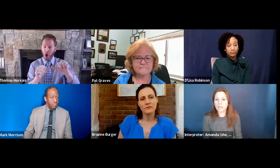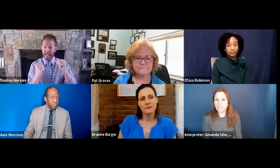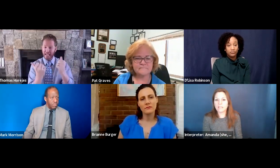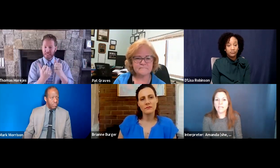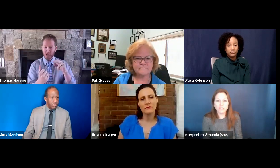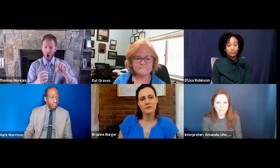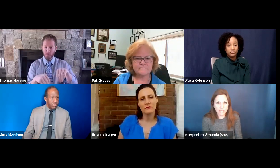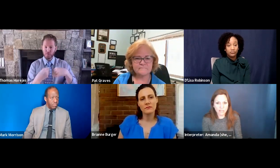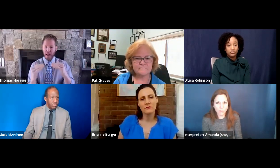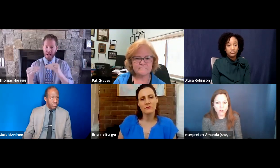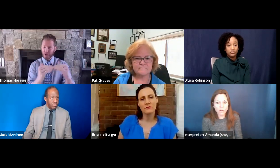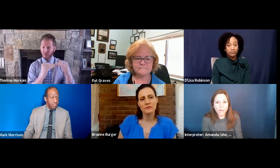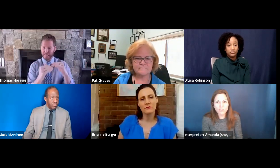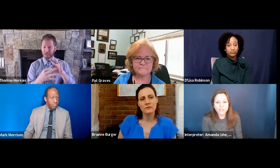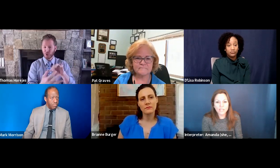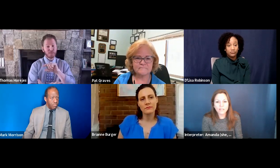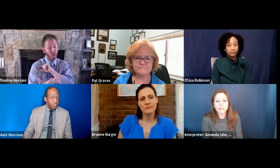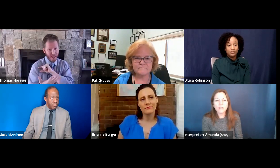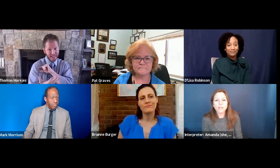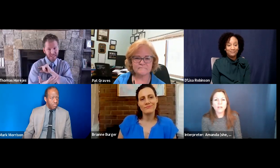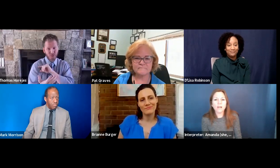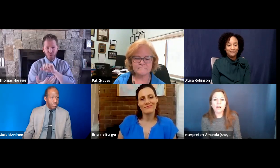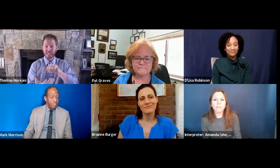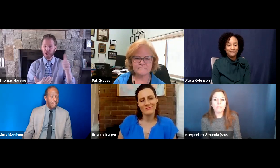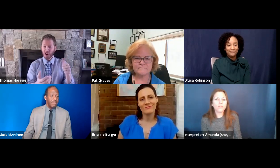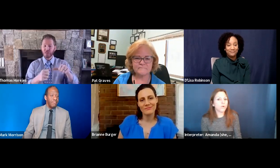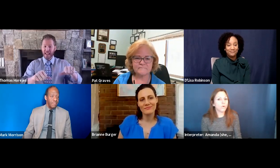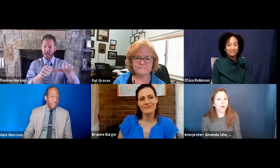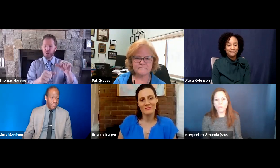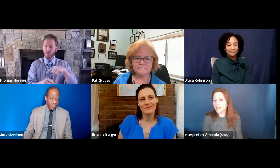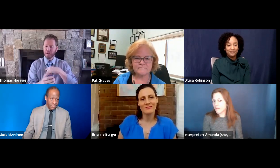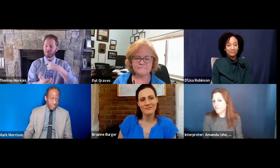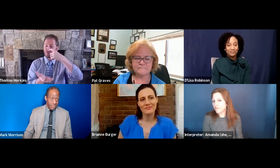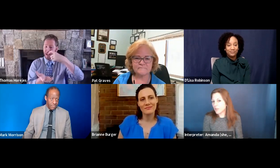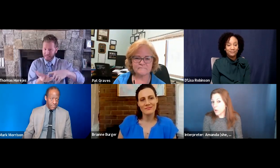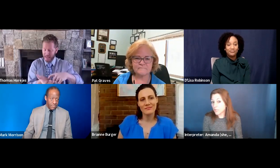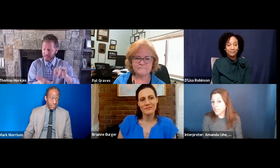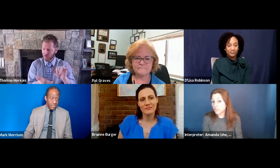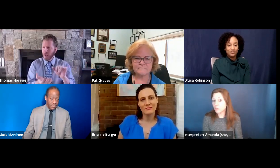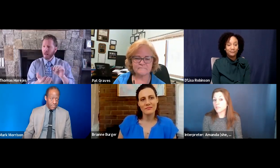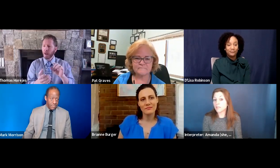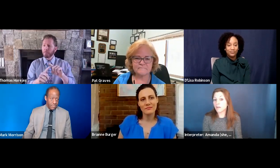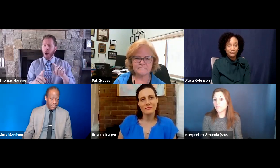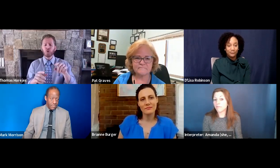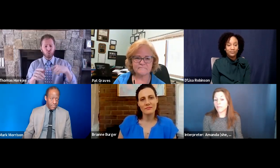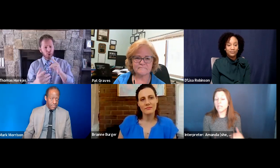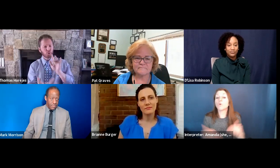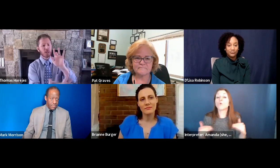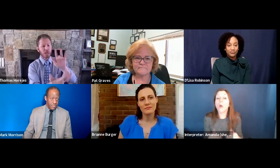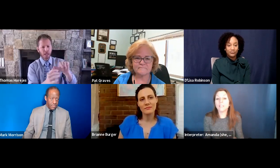going to contact agencies. And we all know agencies don't always have equal quality in terms